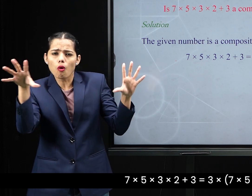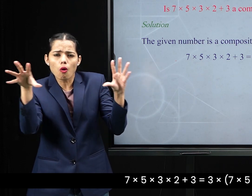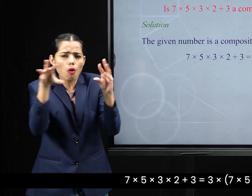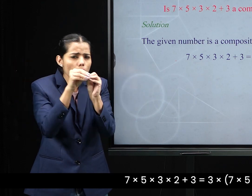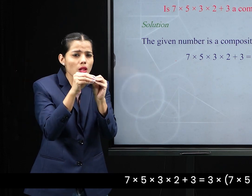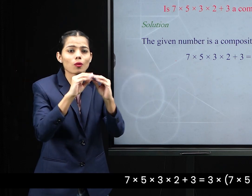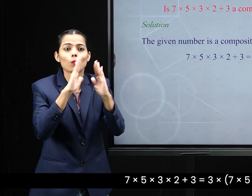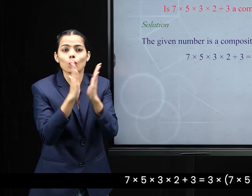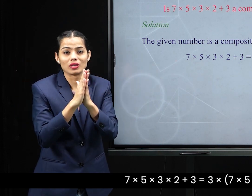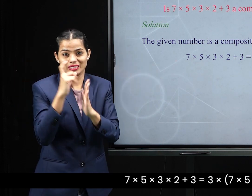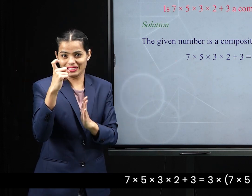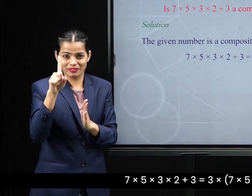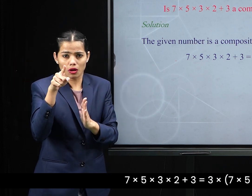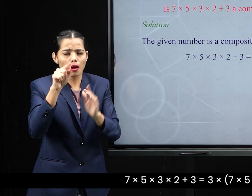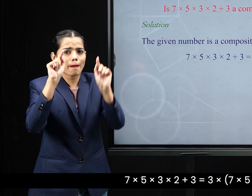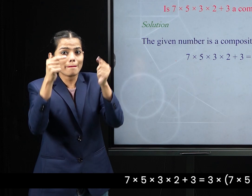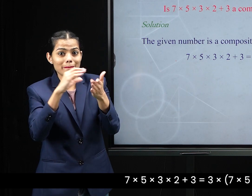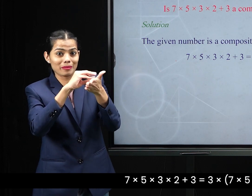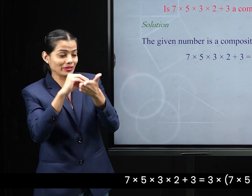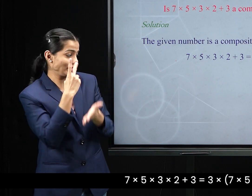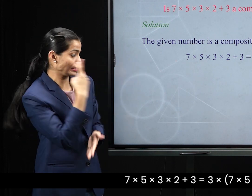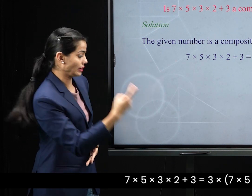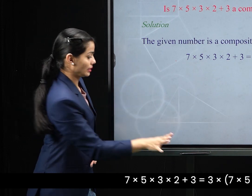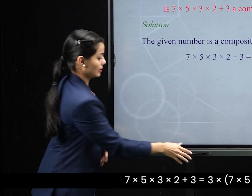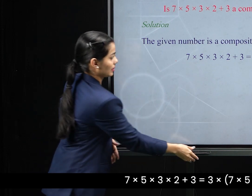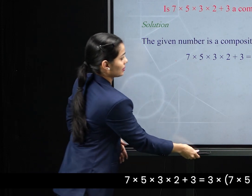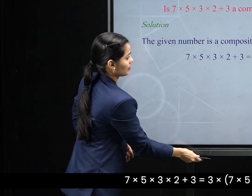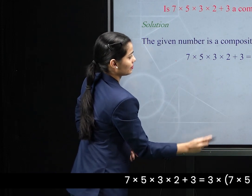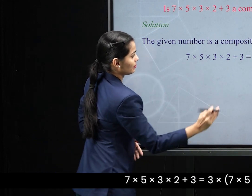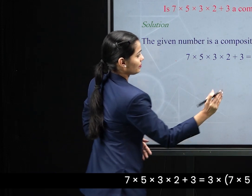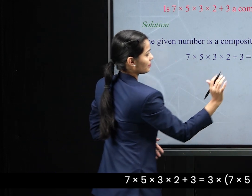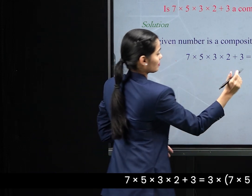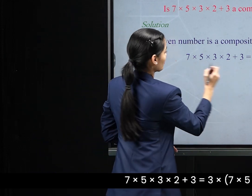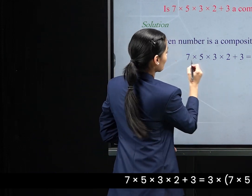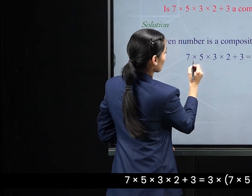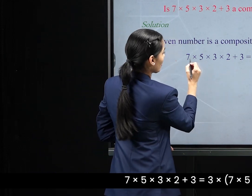into 7 into 5 into 2 plus 1 is equal to 3 into 71.